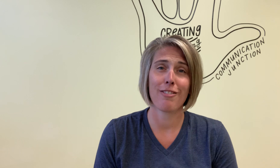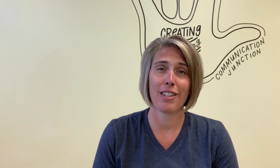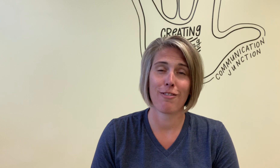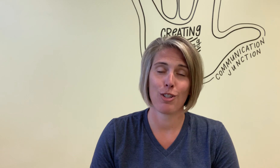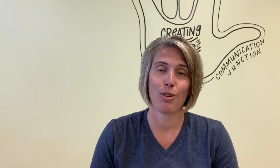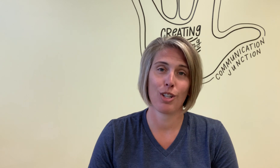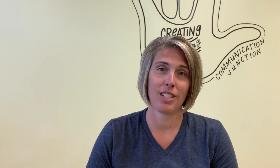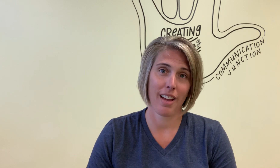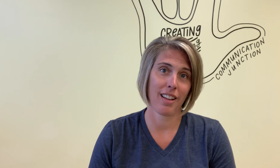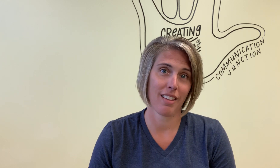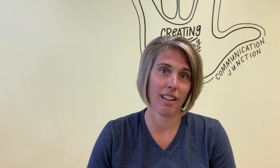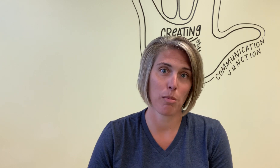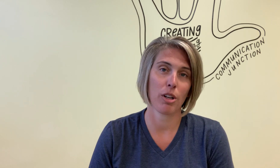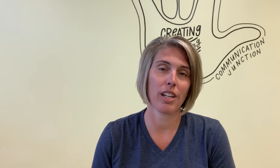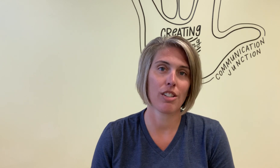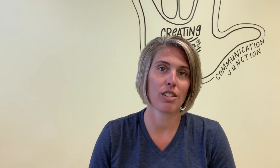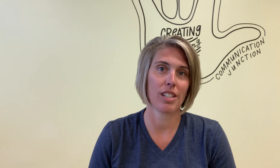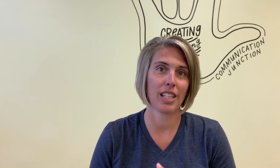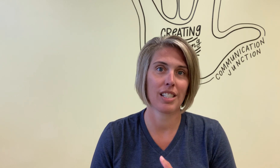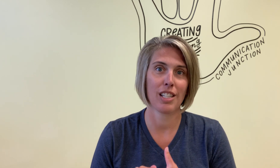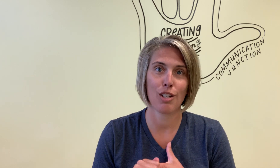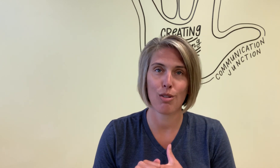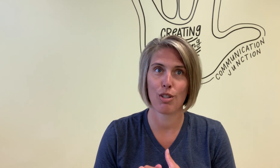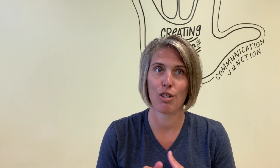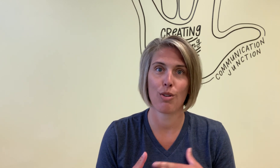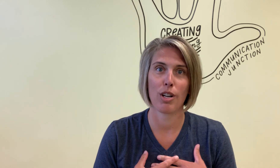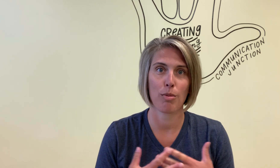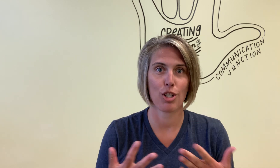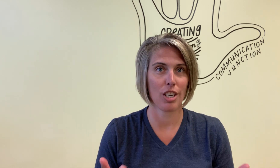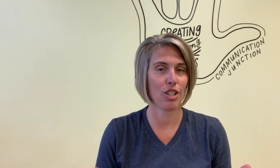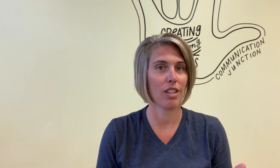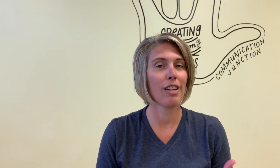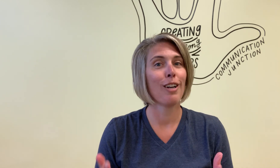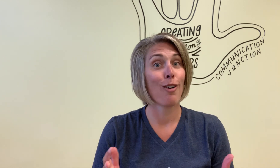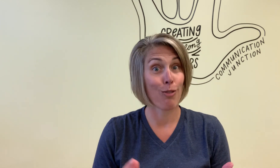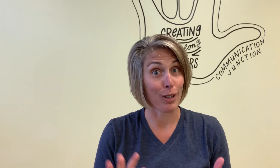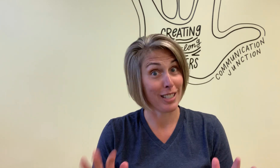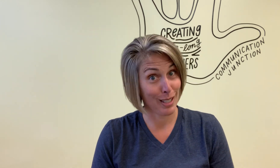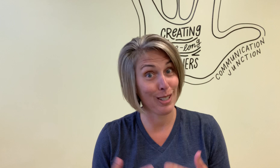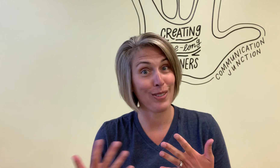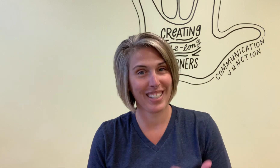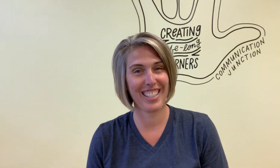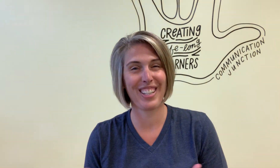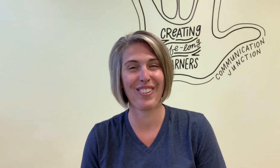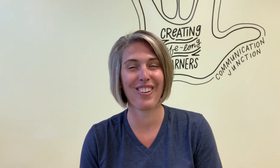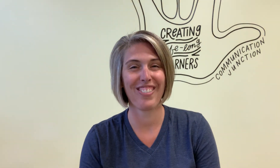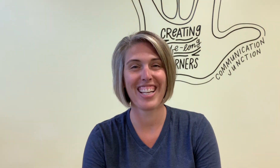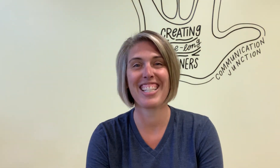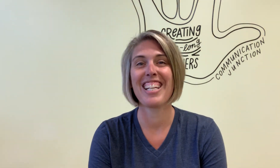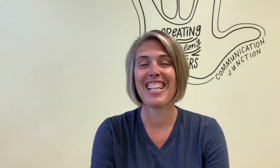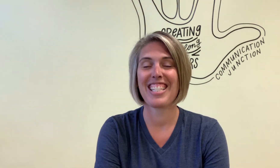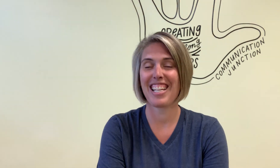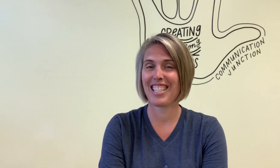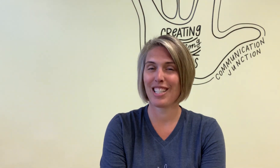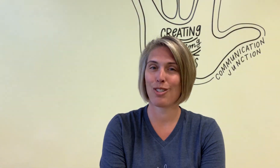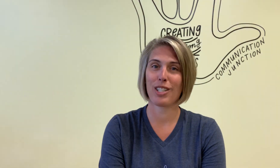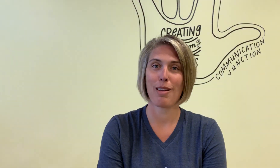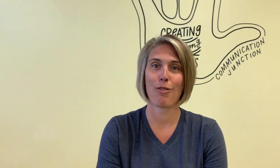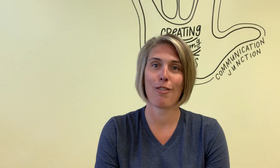if you could tag the library just to continue to show our appreciation for continuing to provide Sign and Sing Storytime for our